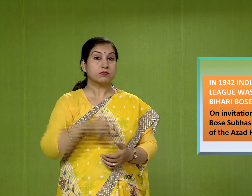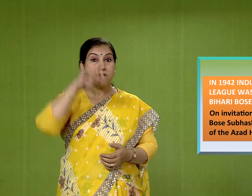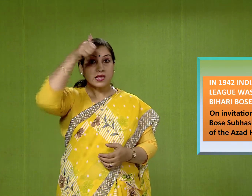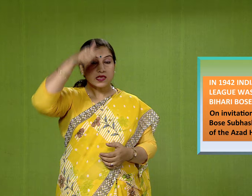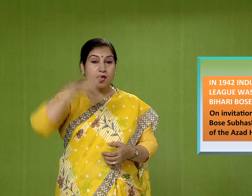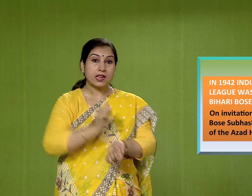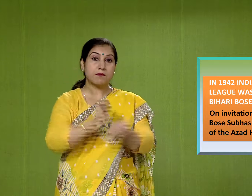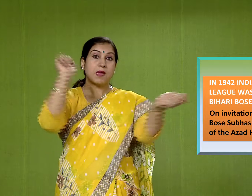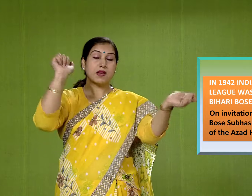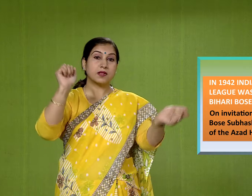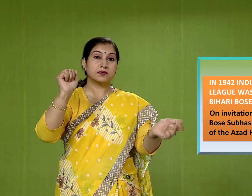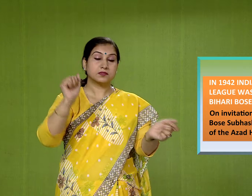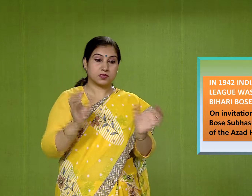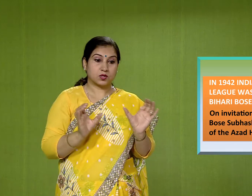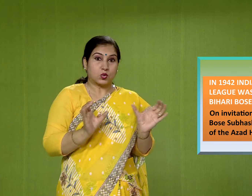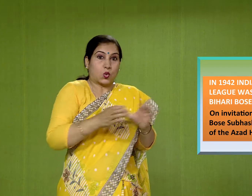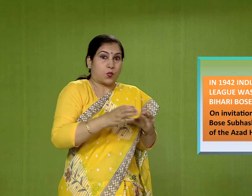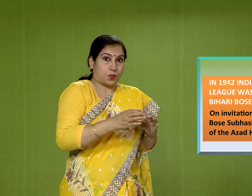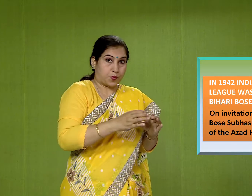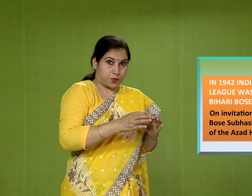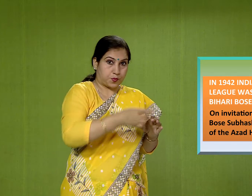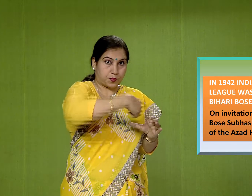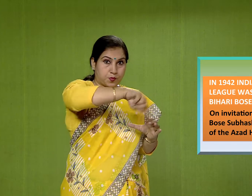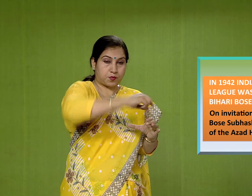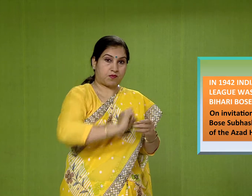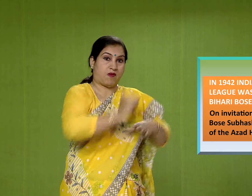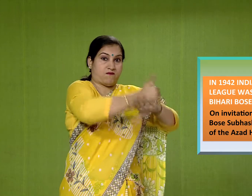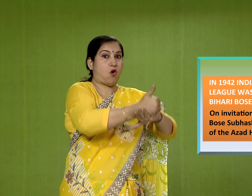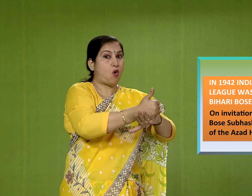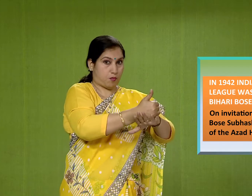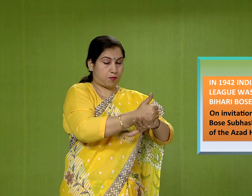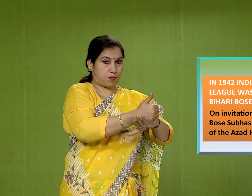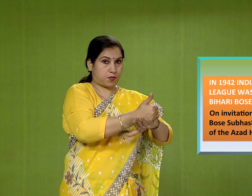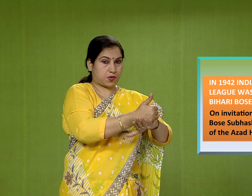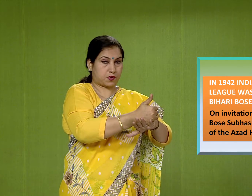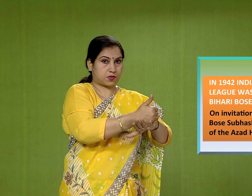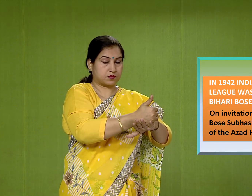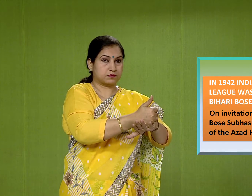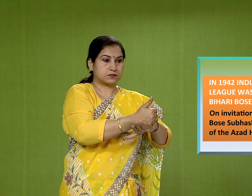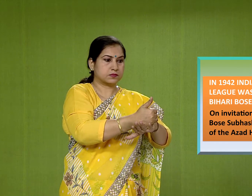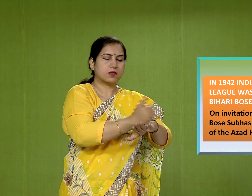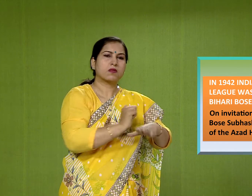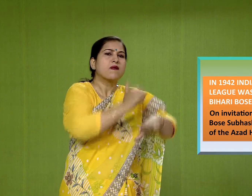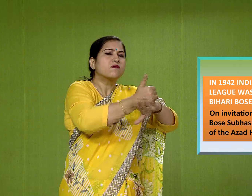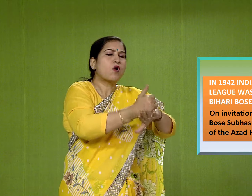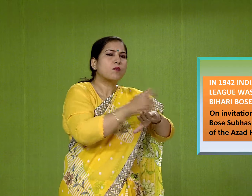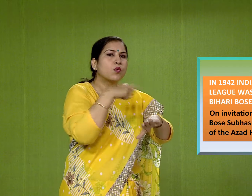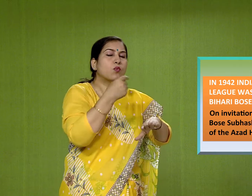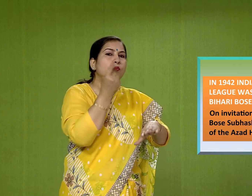Indian Independence League was formed by Rash